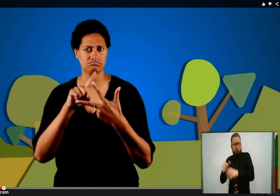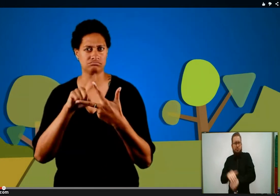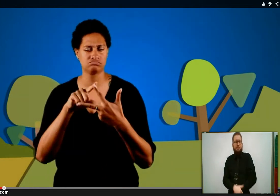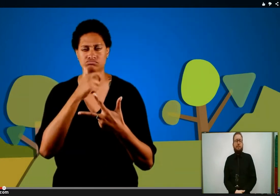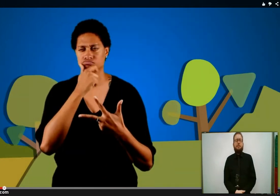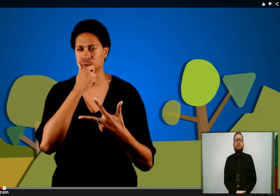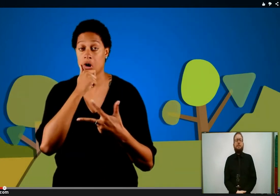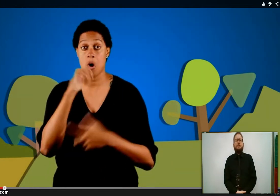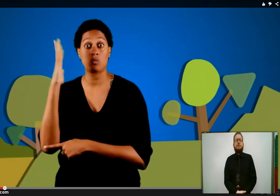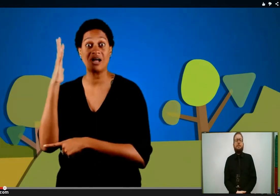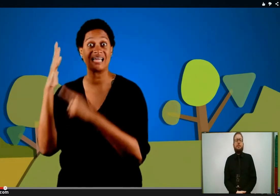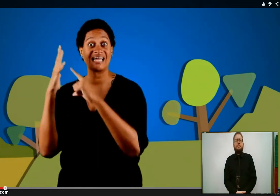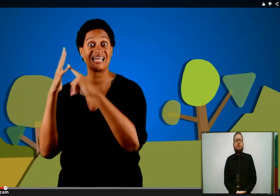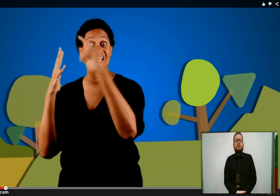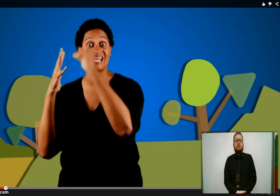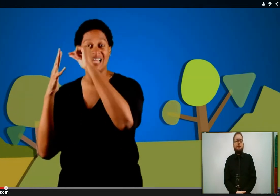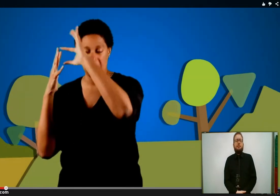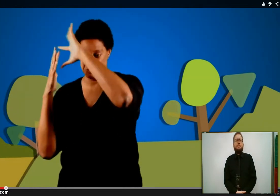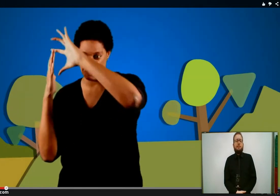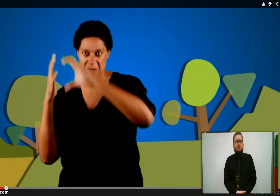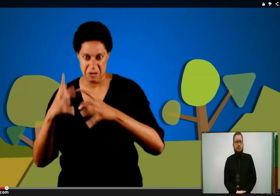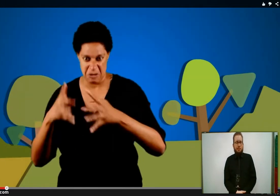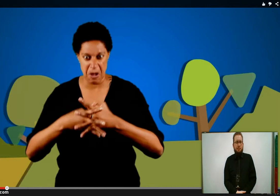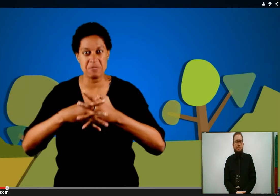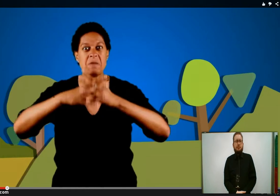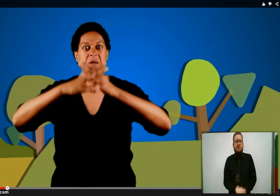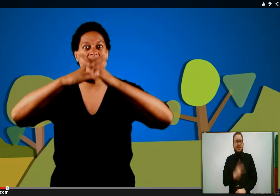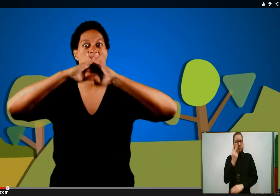I like the hay bale, that shows that.